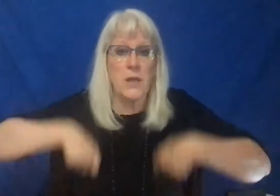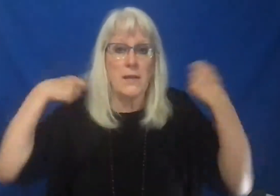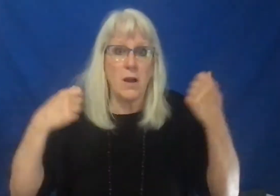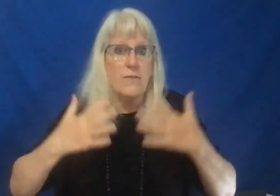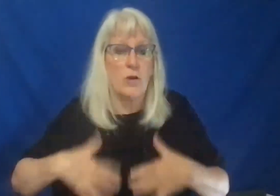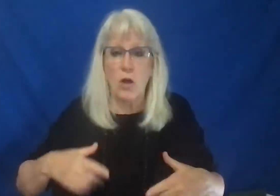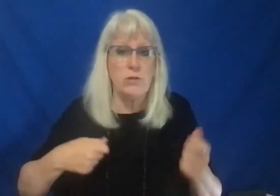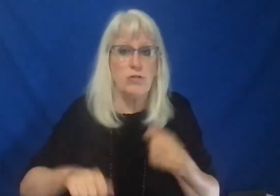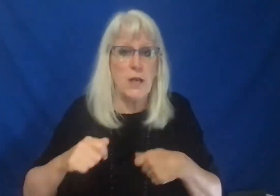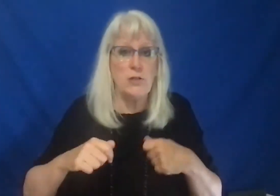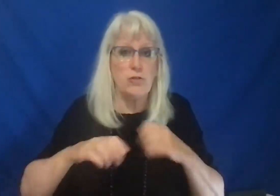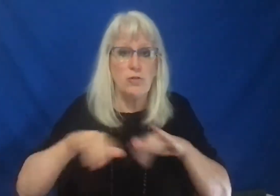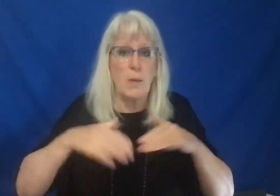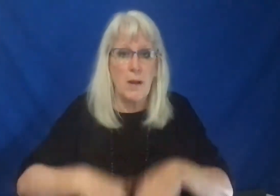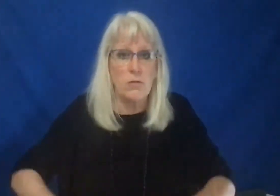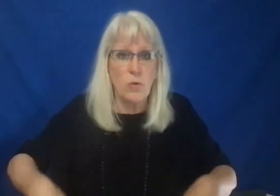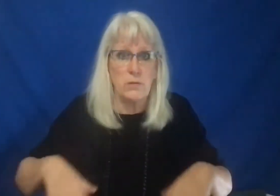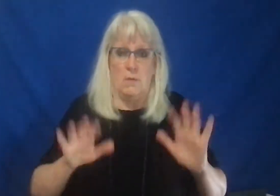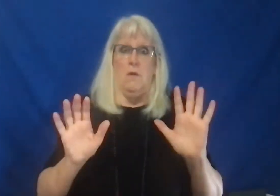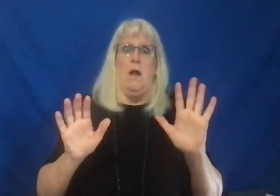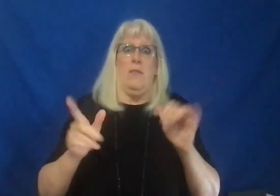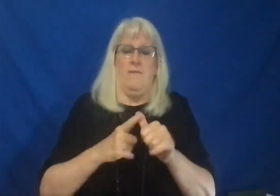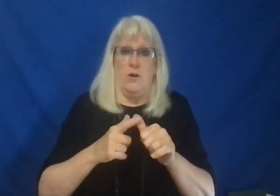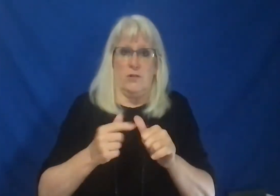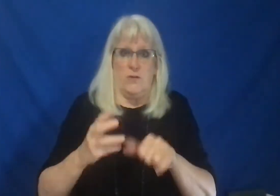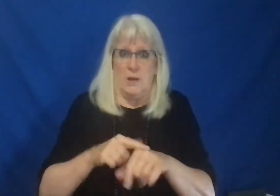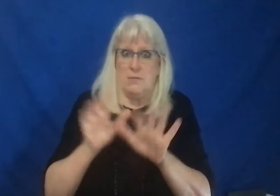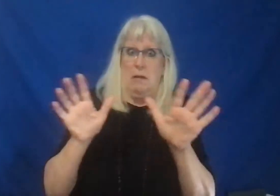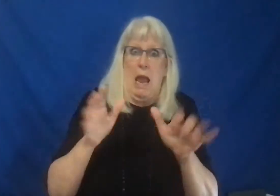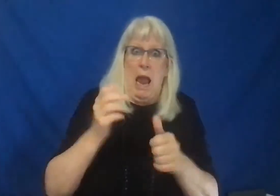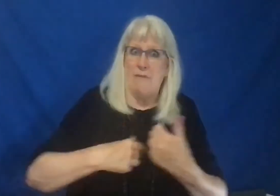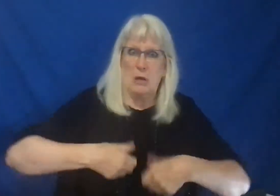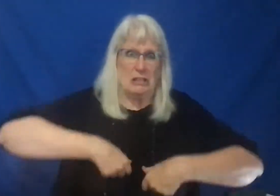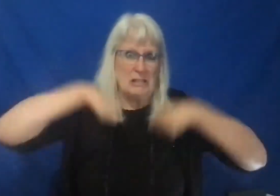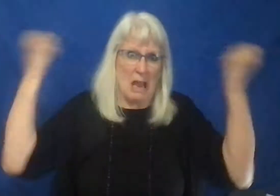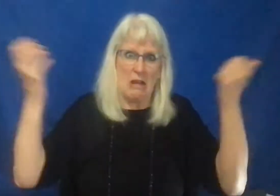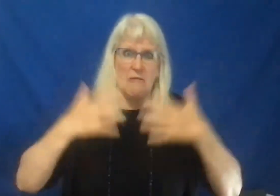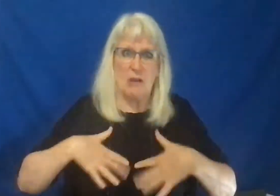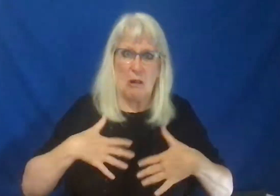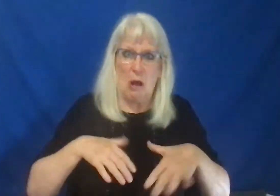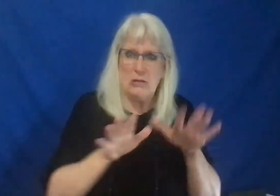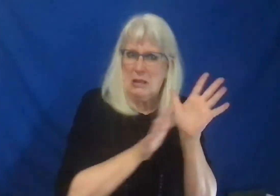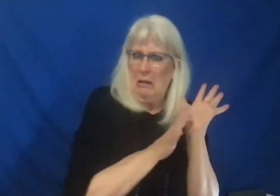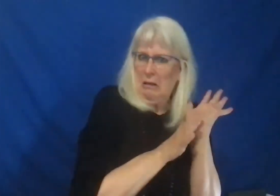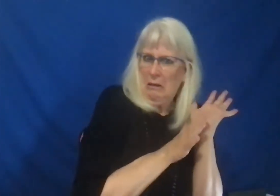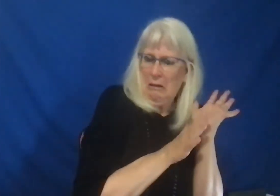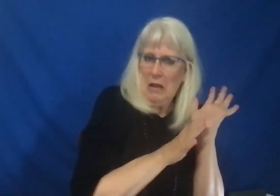this happened, I was just like, ah, you know, and I felt like the prudish American who was, you